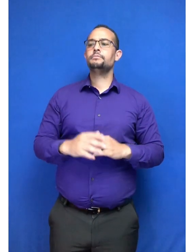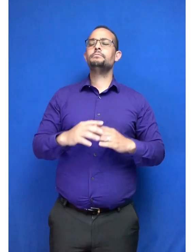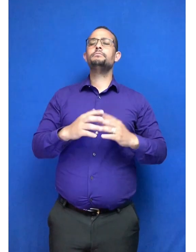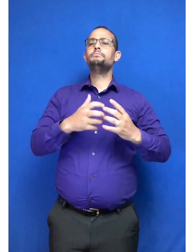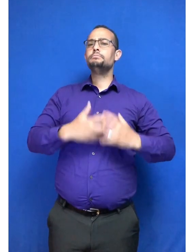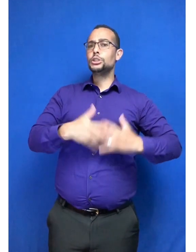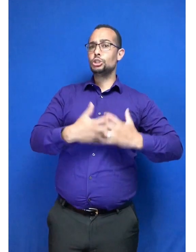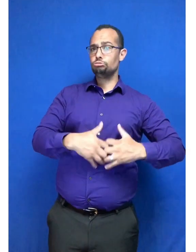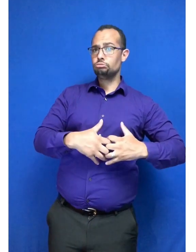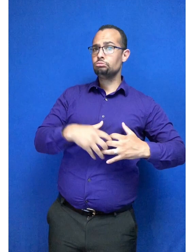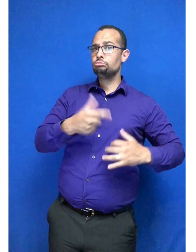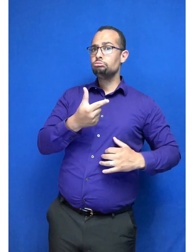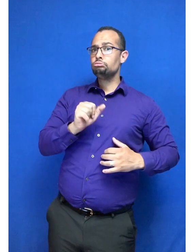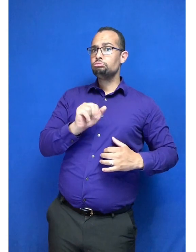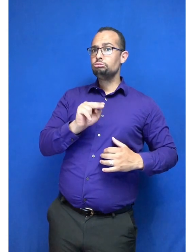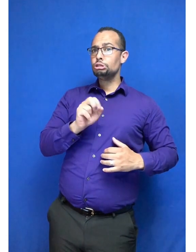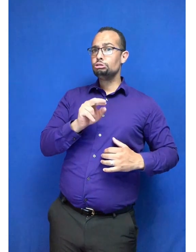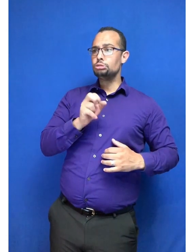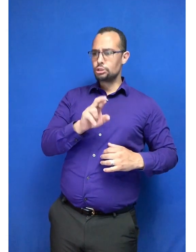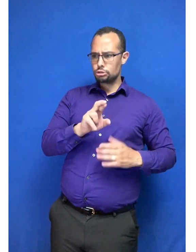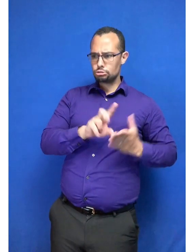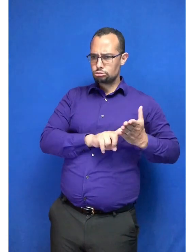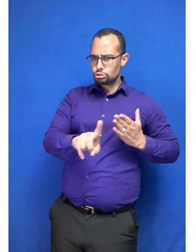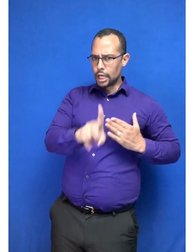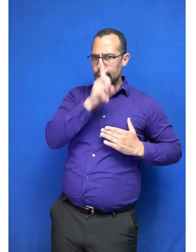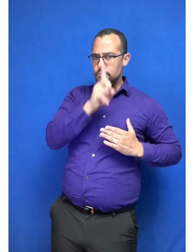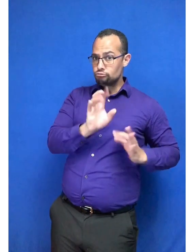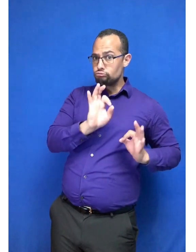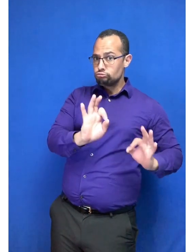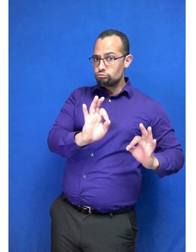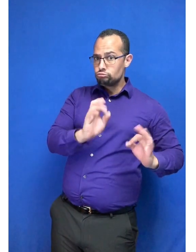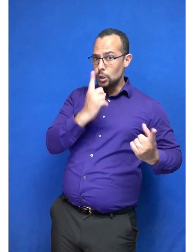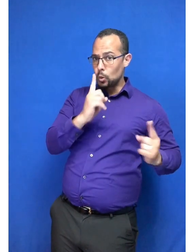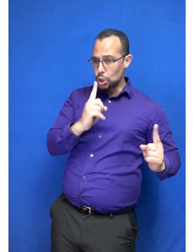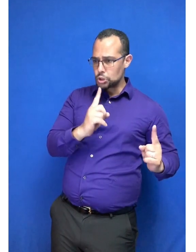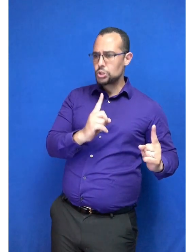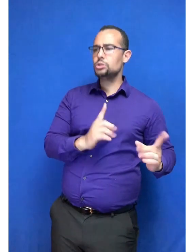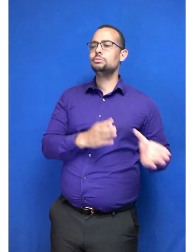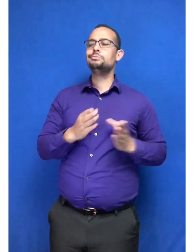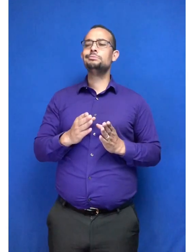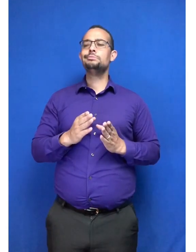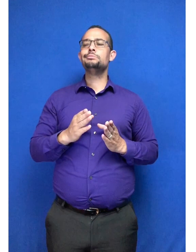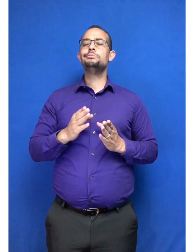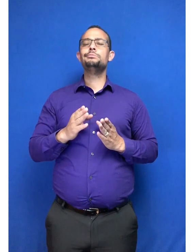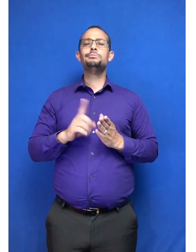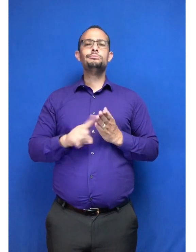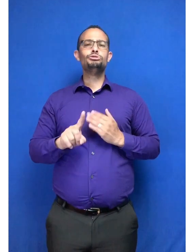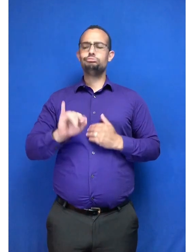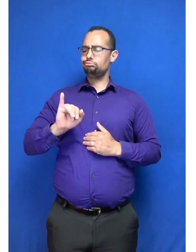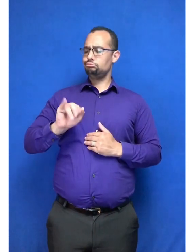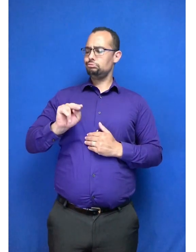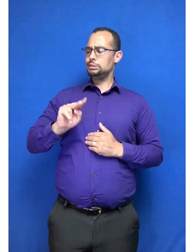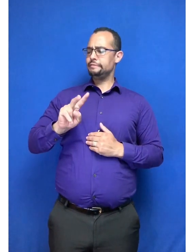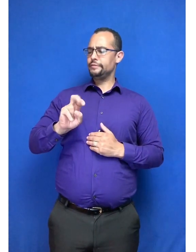order. Check your inverter, your car power charger. Should be noted that this uses minimal fuel from